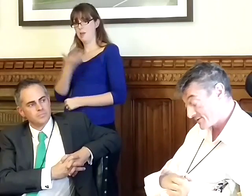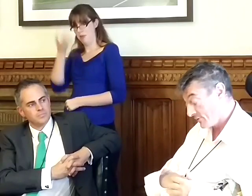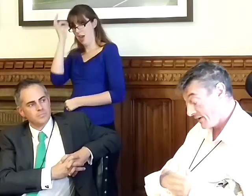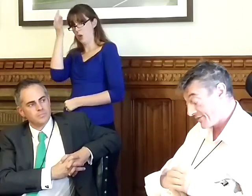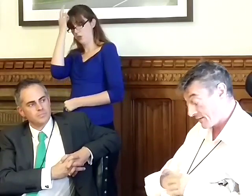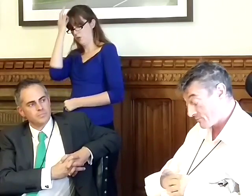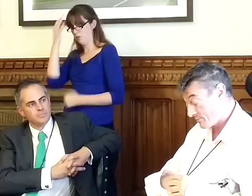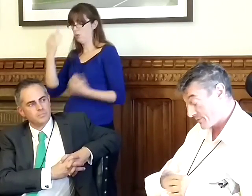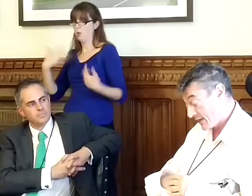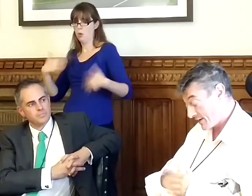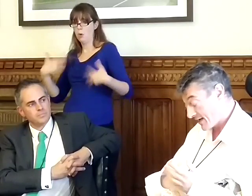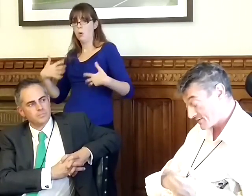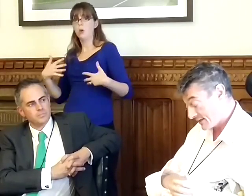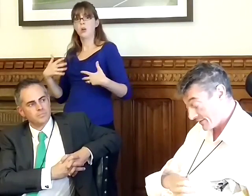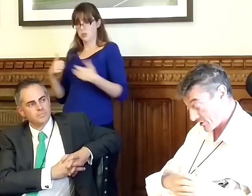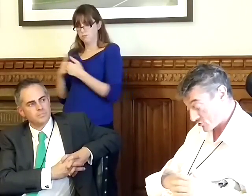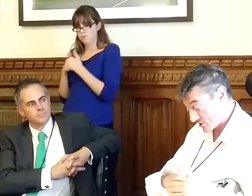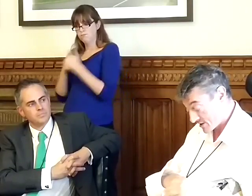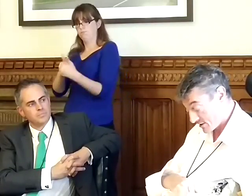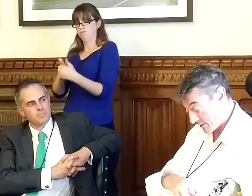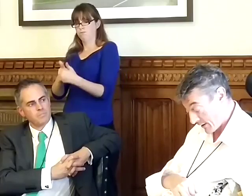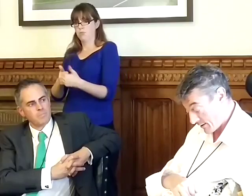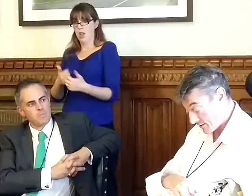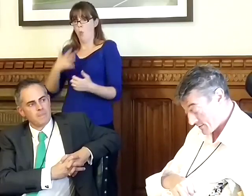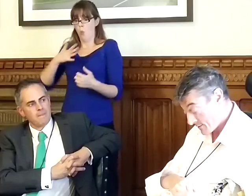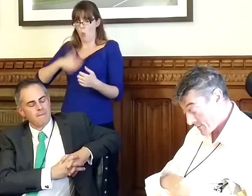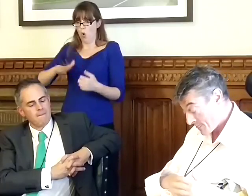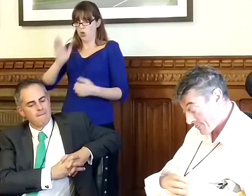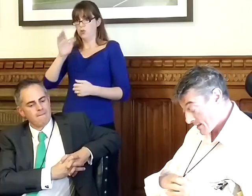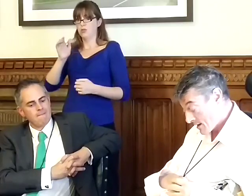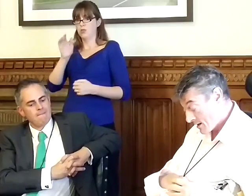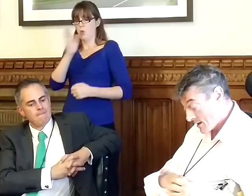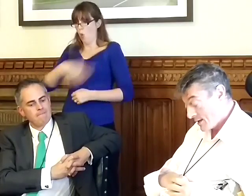from our council, and I think the only council in the country to do that.